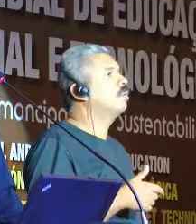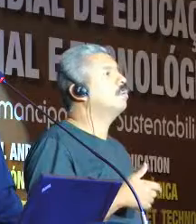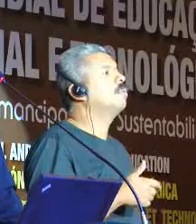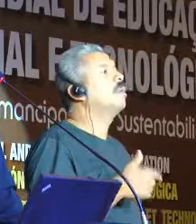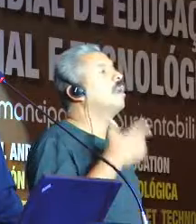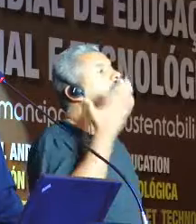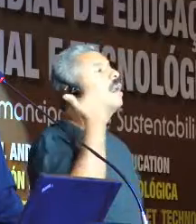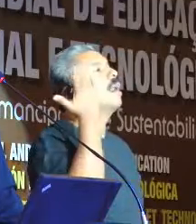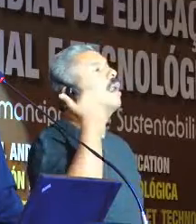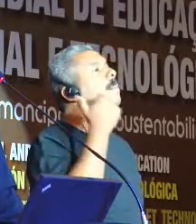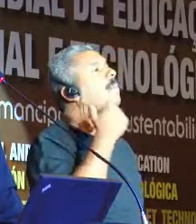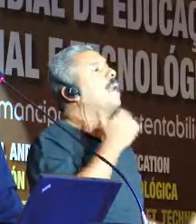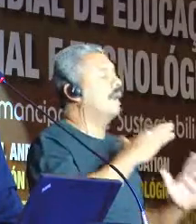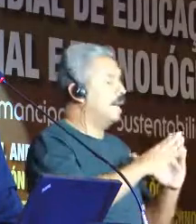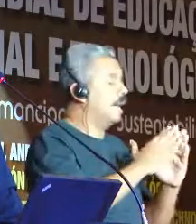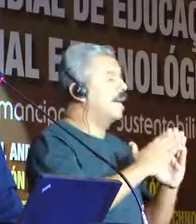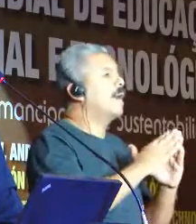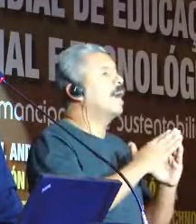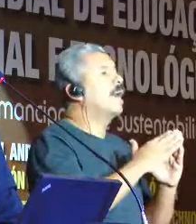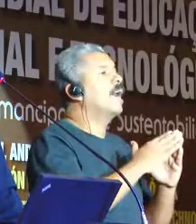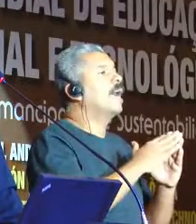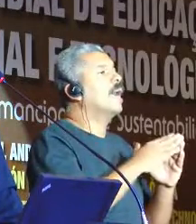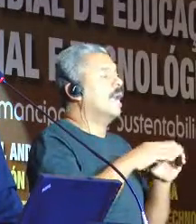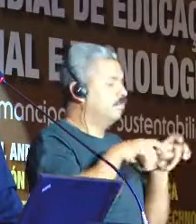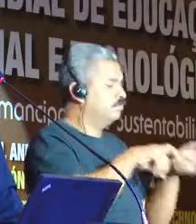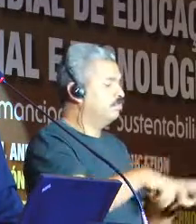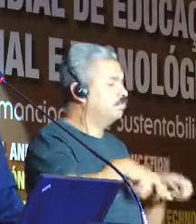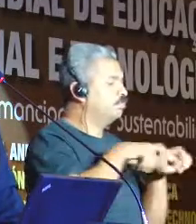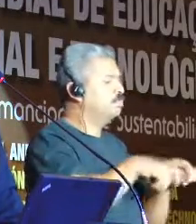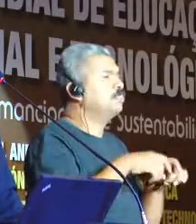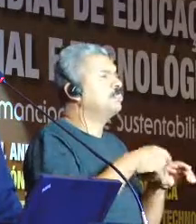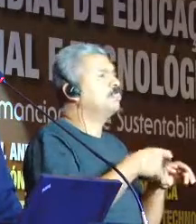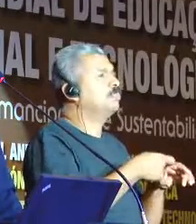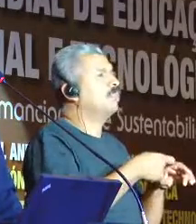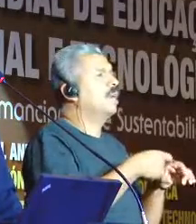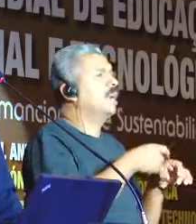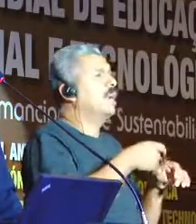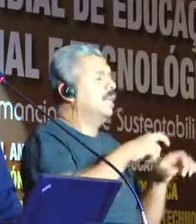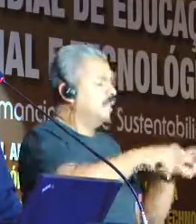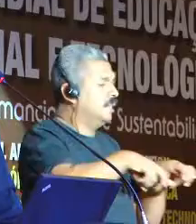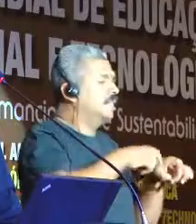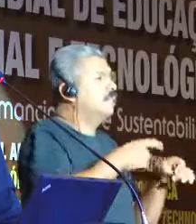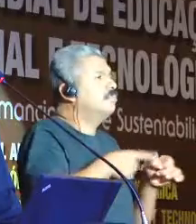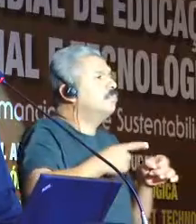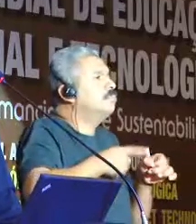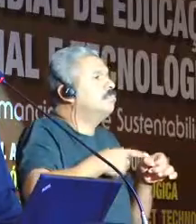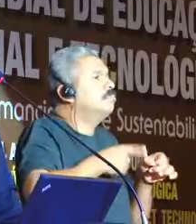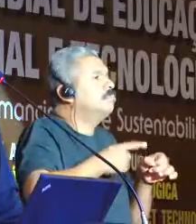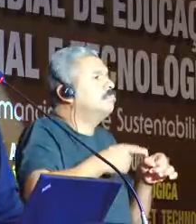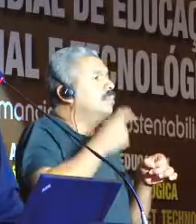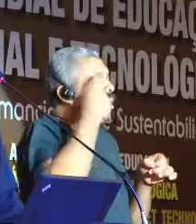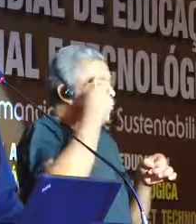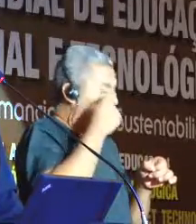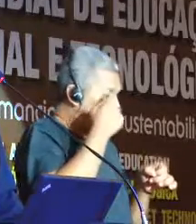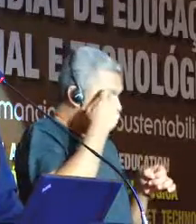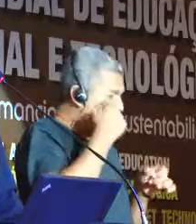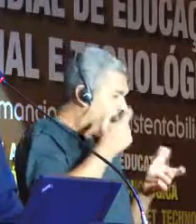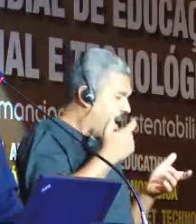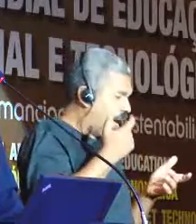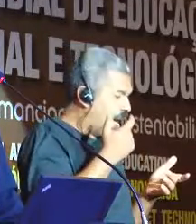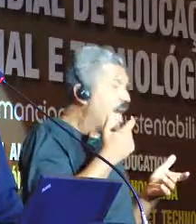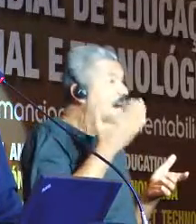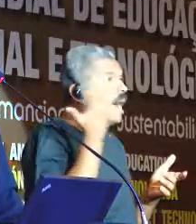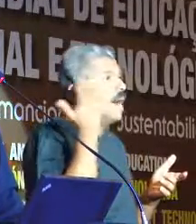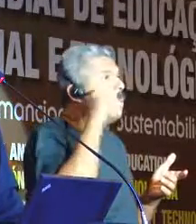Africa, known as Soweto. He was running his own support system out of his